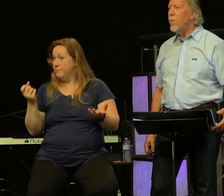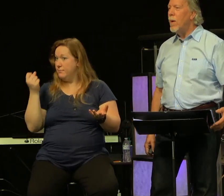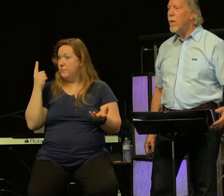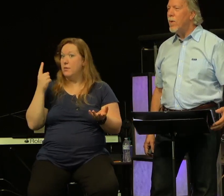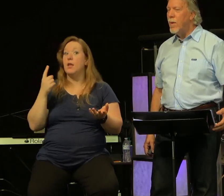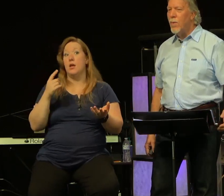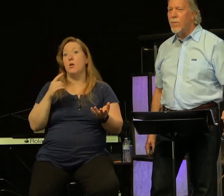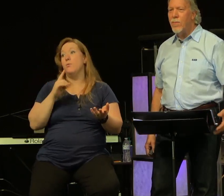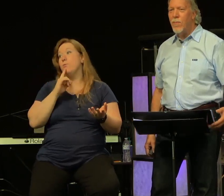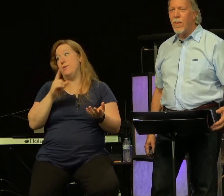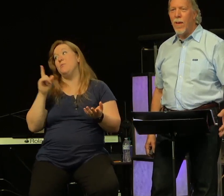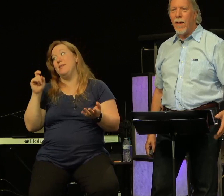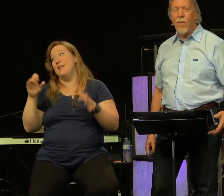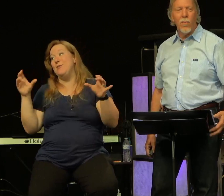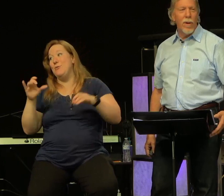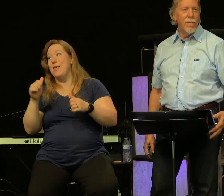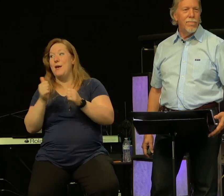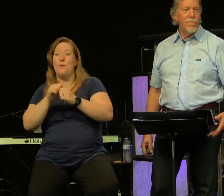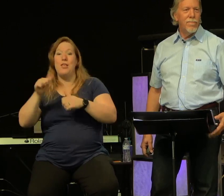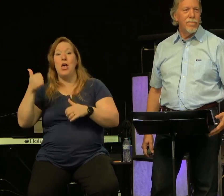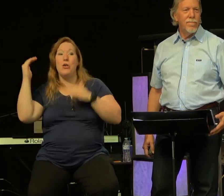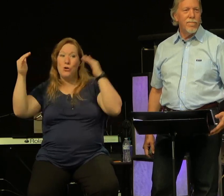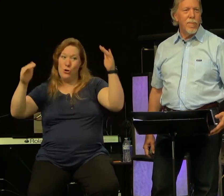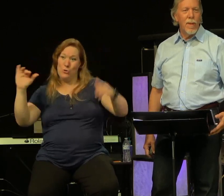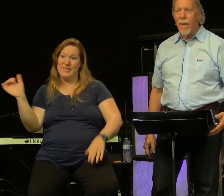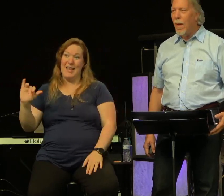do that with other adults, would it?